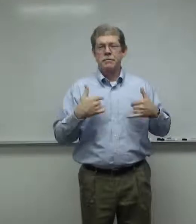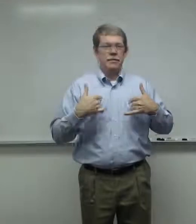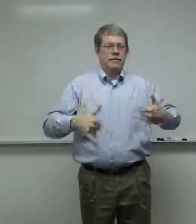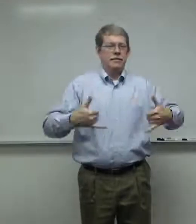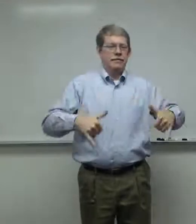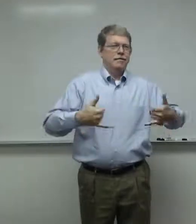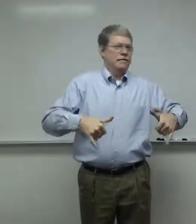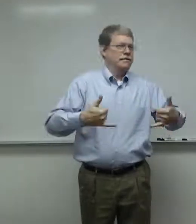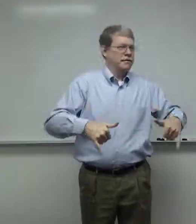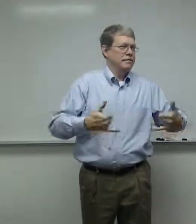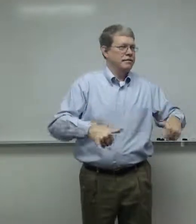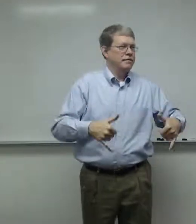into it.